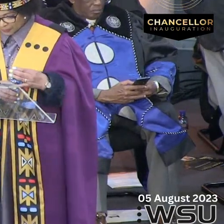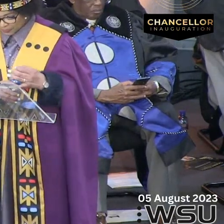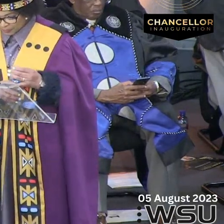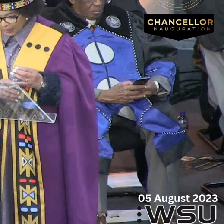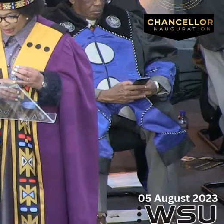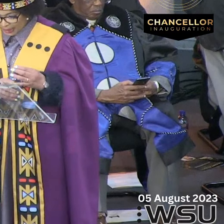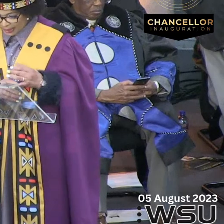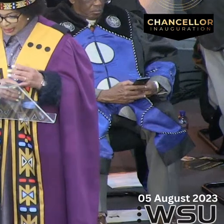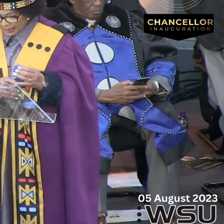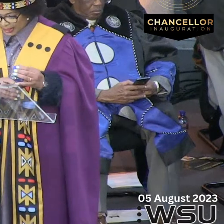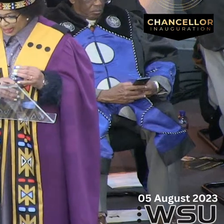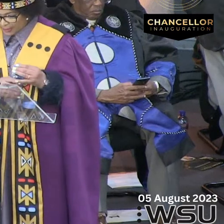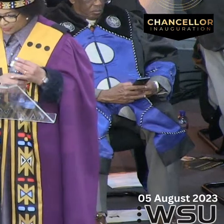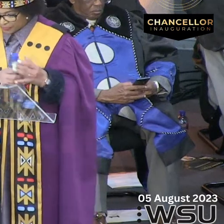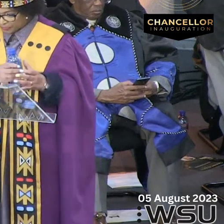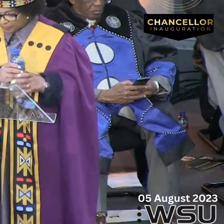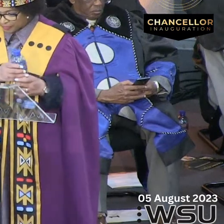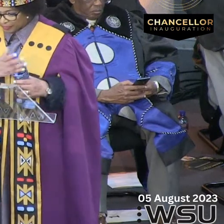Sorry.